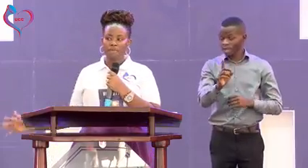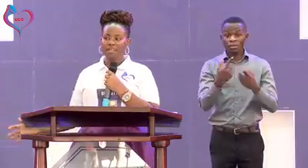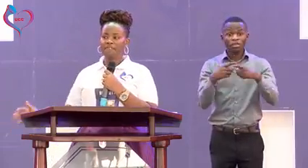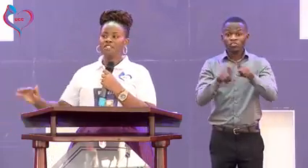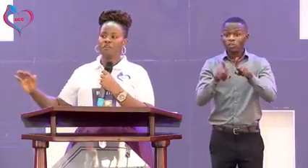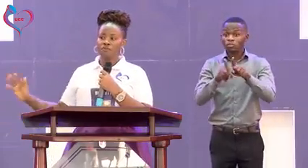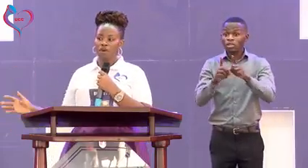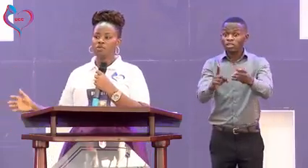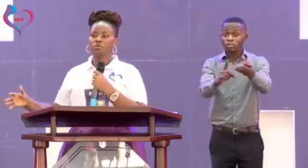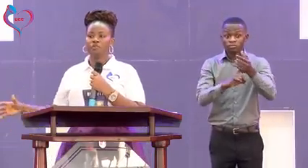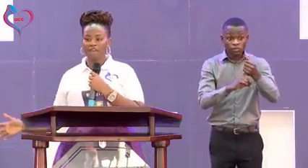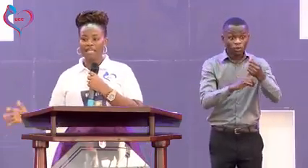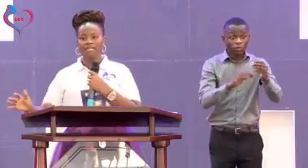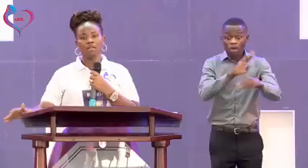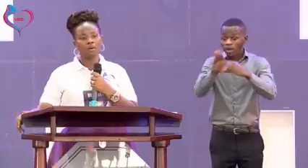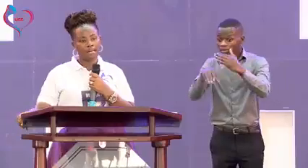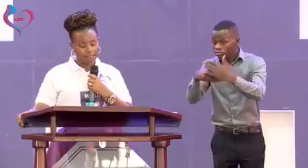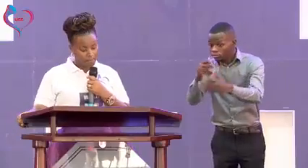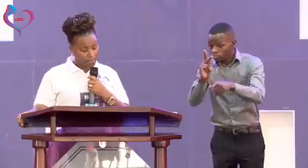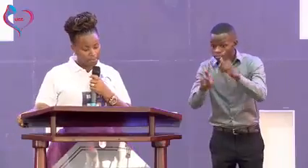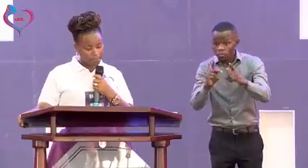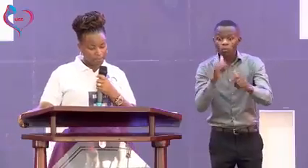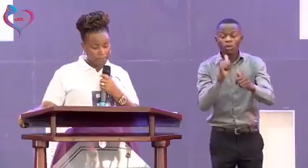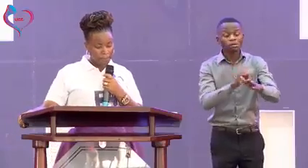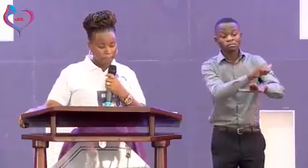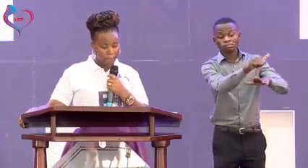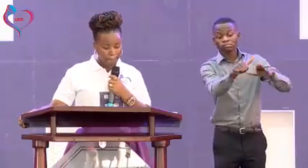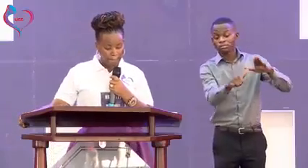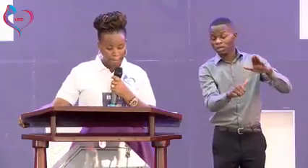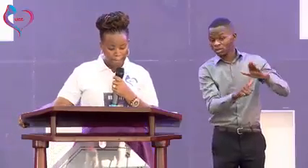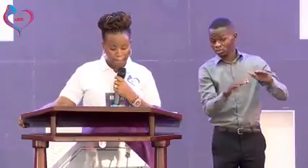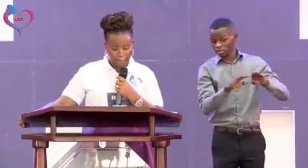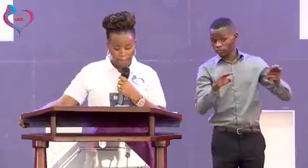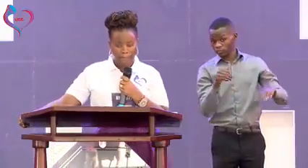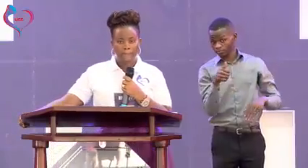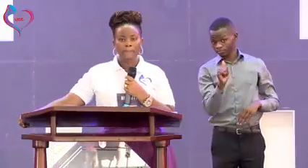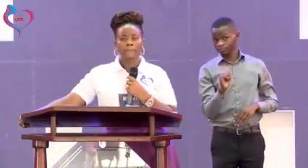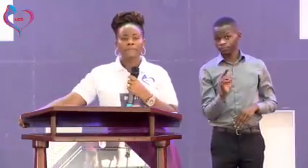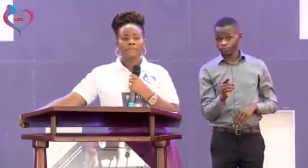but for the benefit of those whom you find at a lower level. As